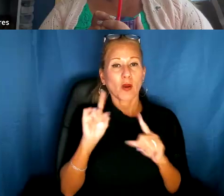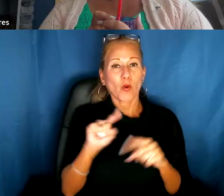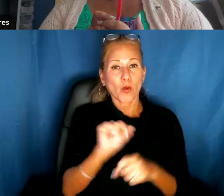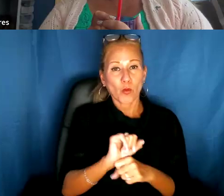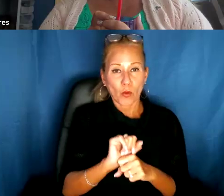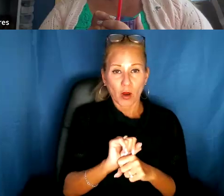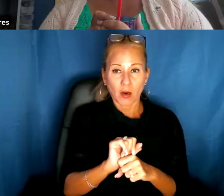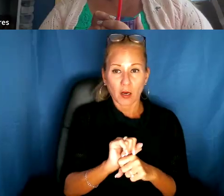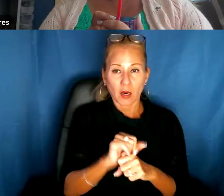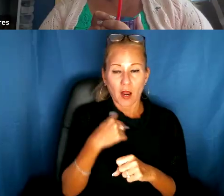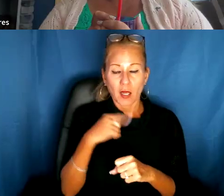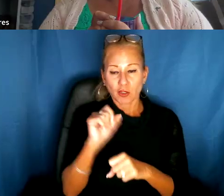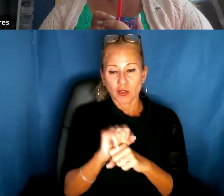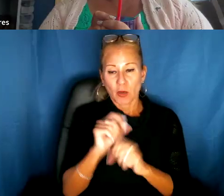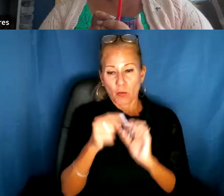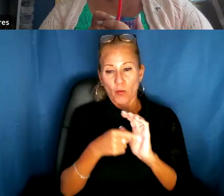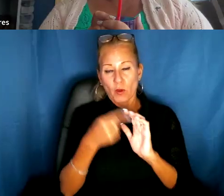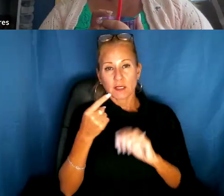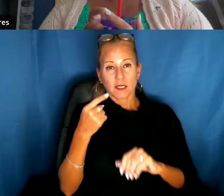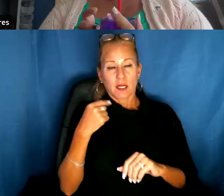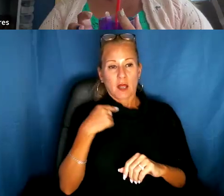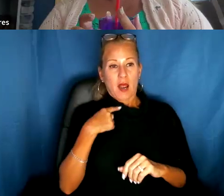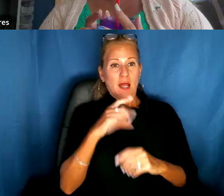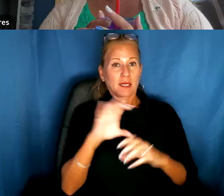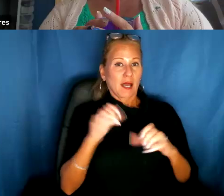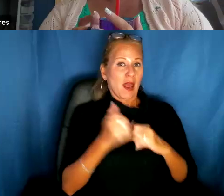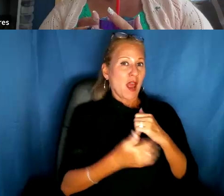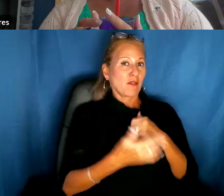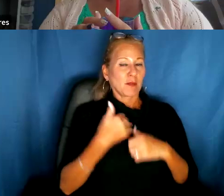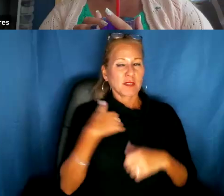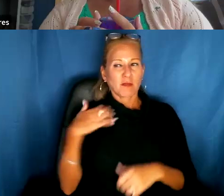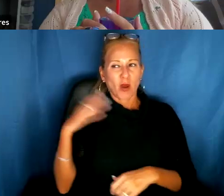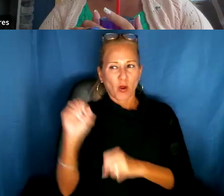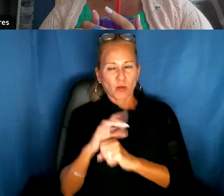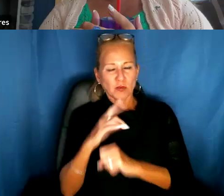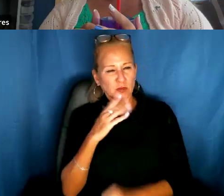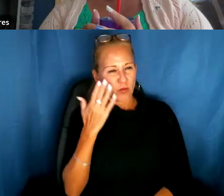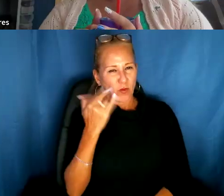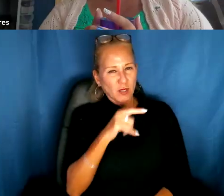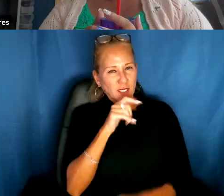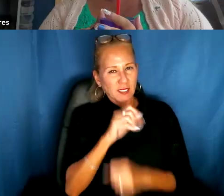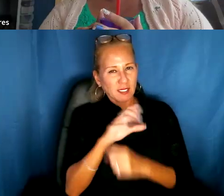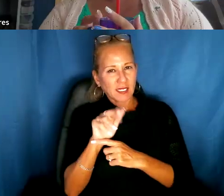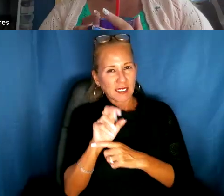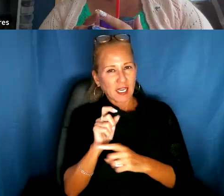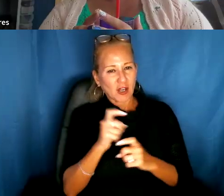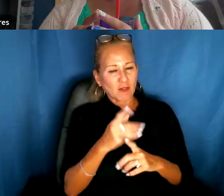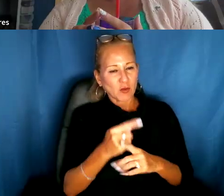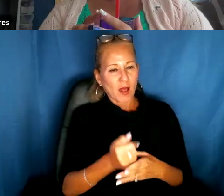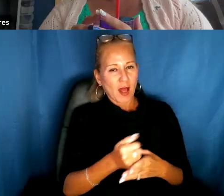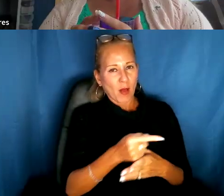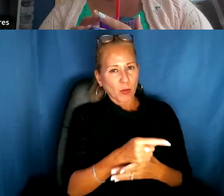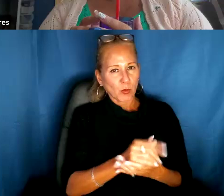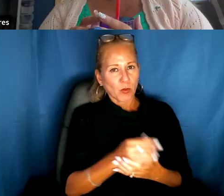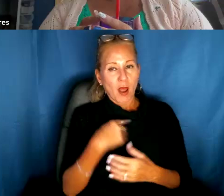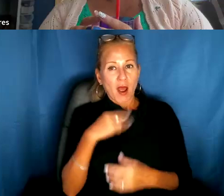work. I had this job once where I did everything myself. And my coworker is like, Jen, why don't you get a caregiver to help you with some of this stuff?